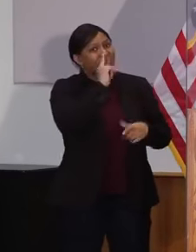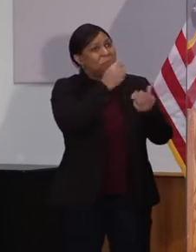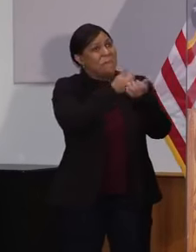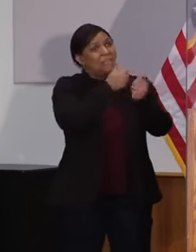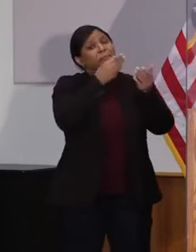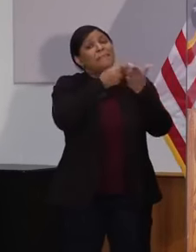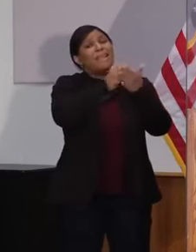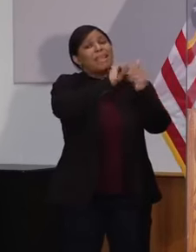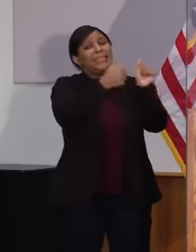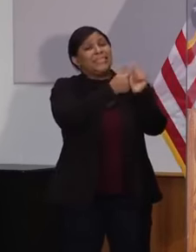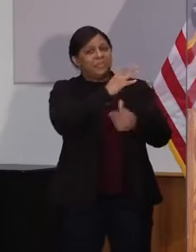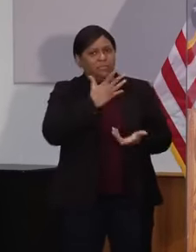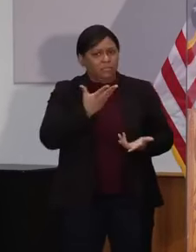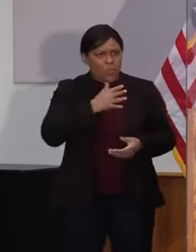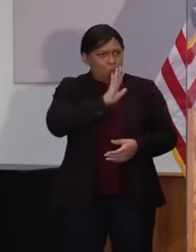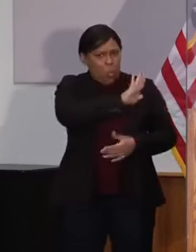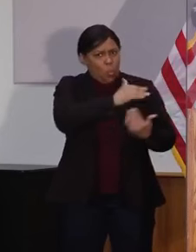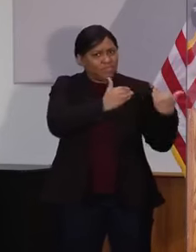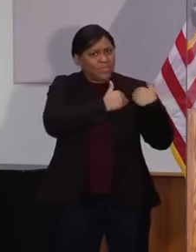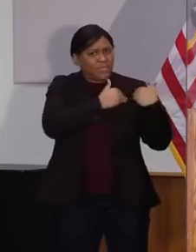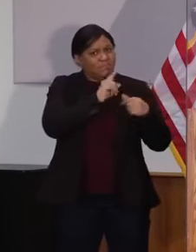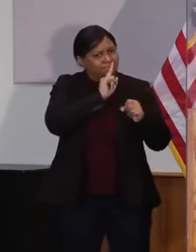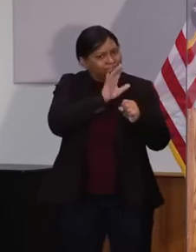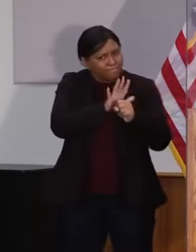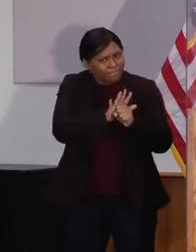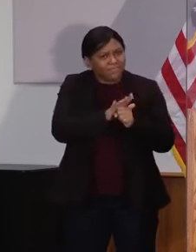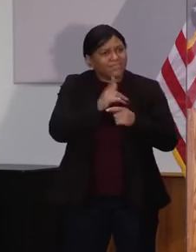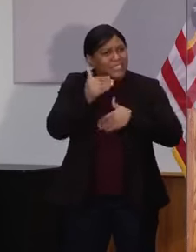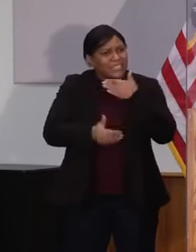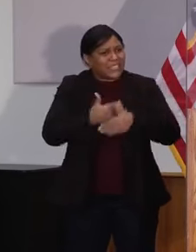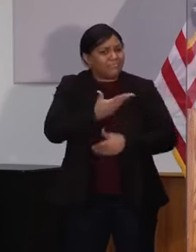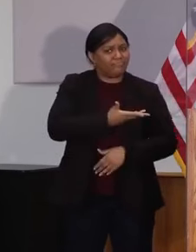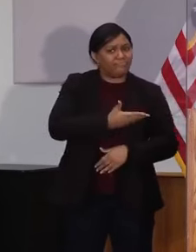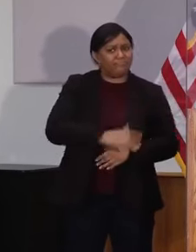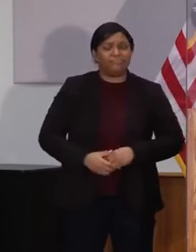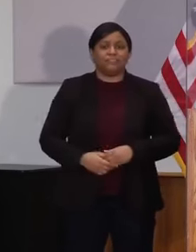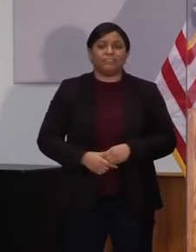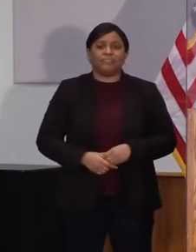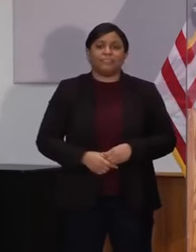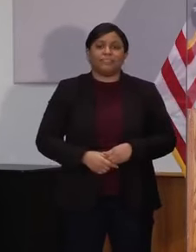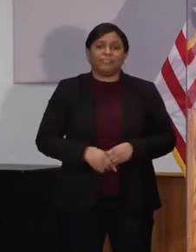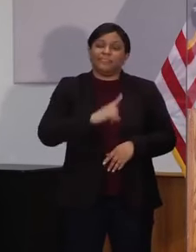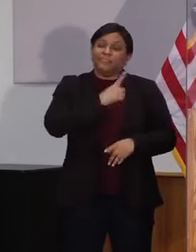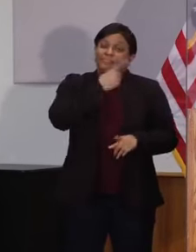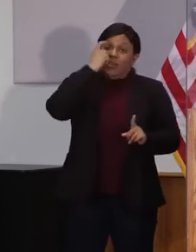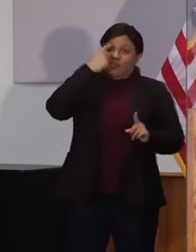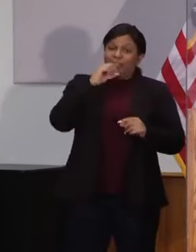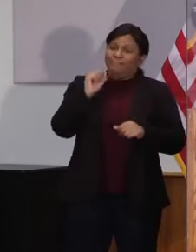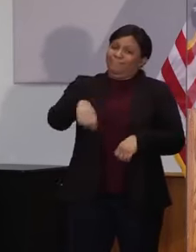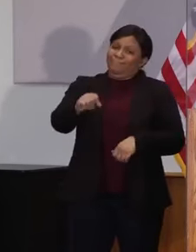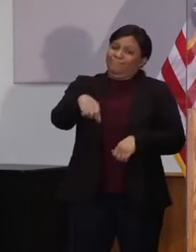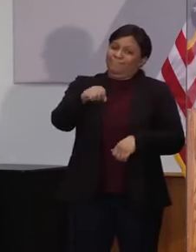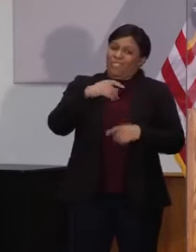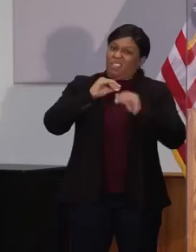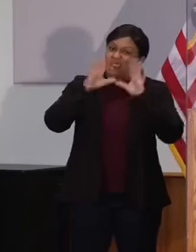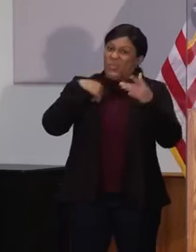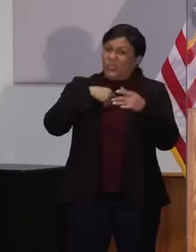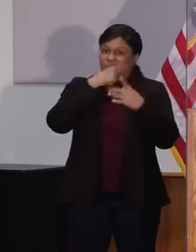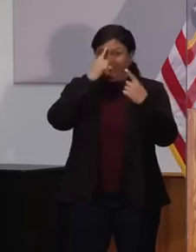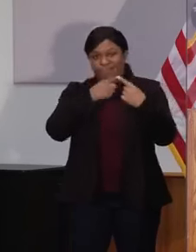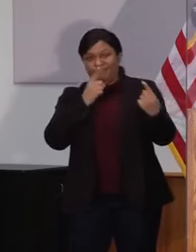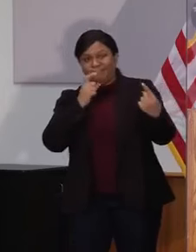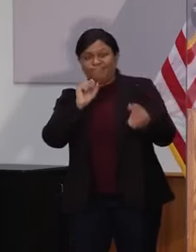And your responsibility to ensure peace is kept. Yeah, well, we certainly differ, and folks who don't have to make decisions in the